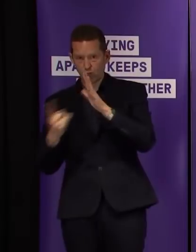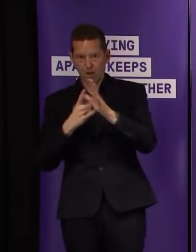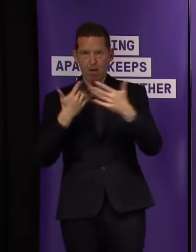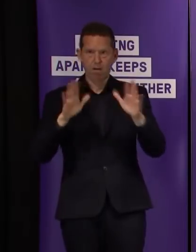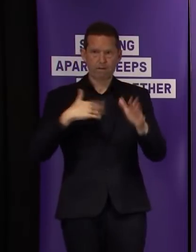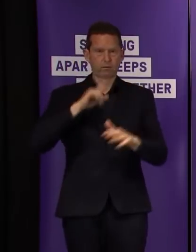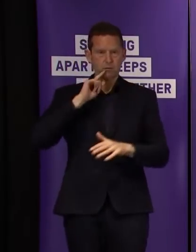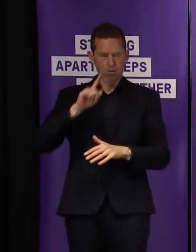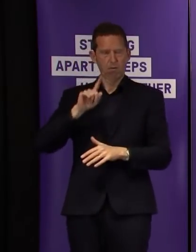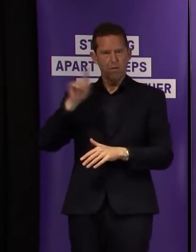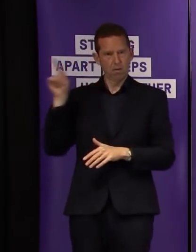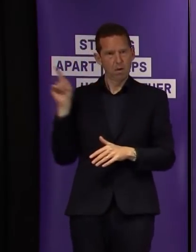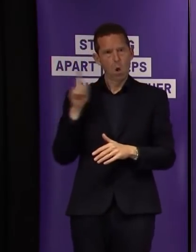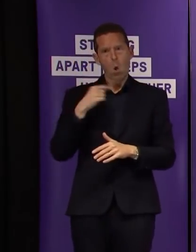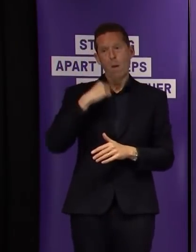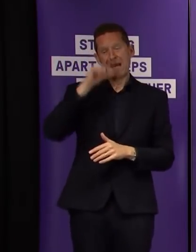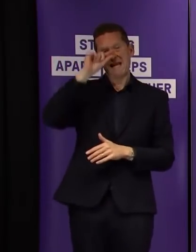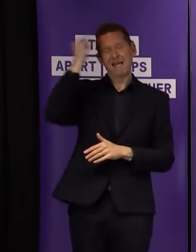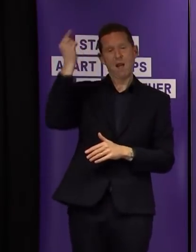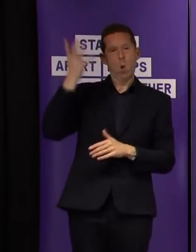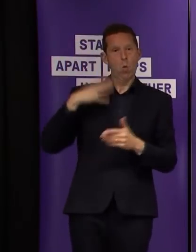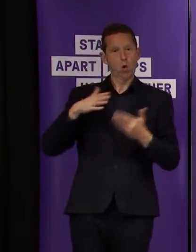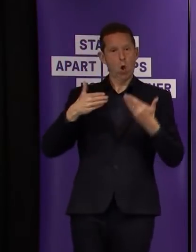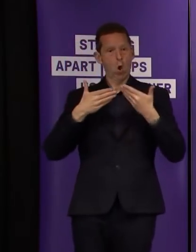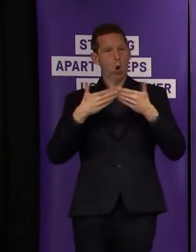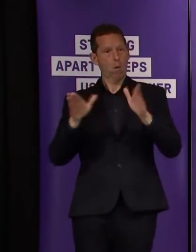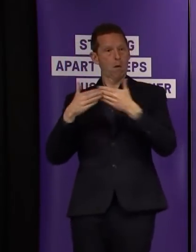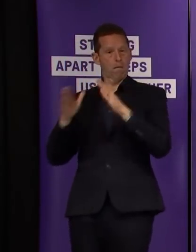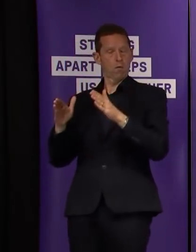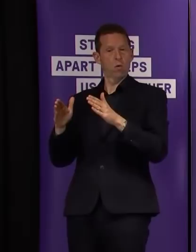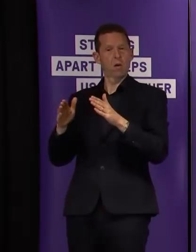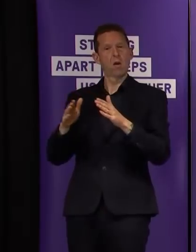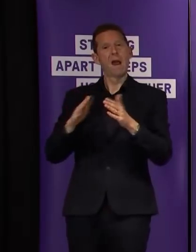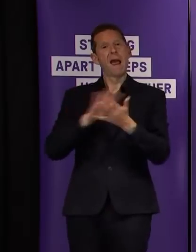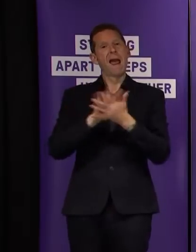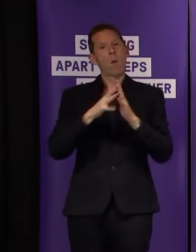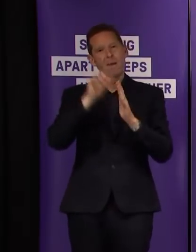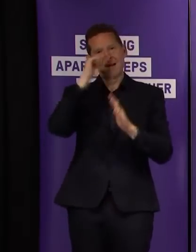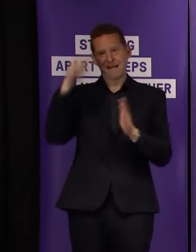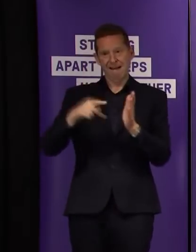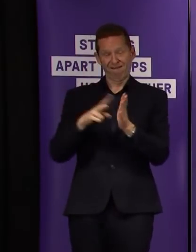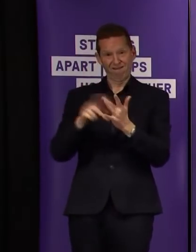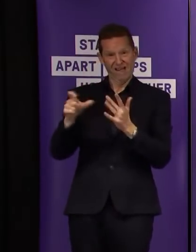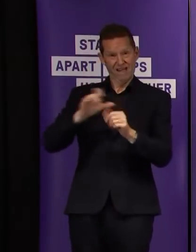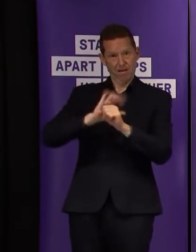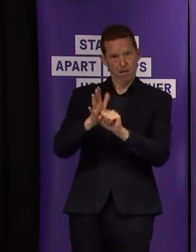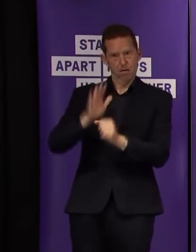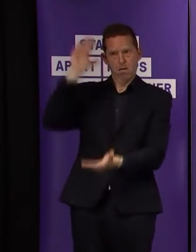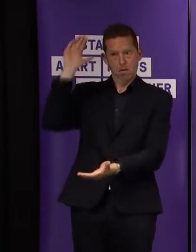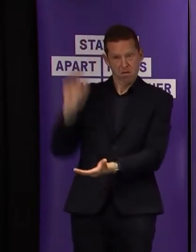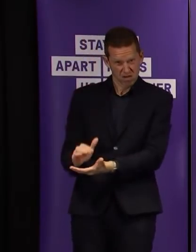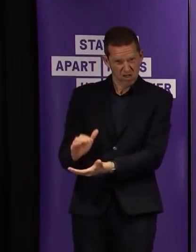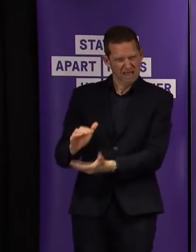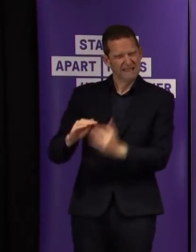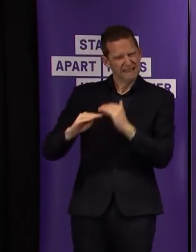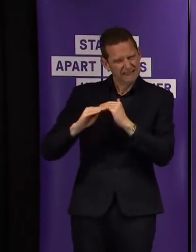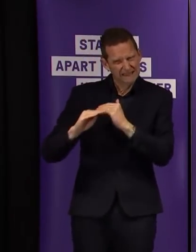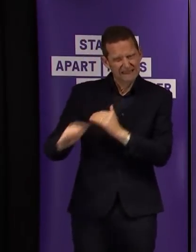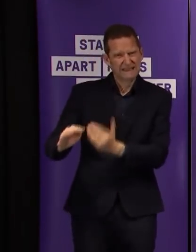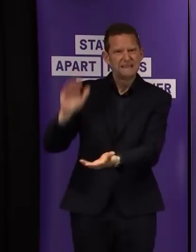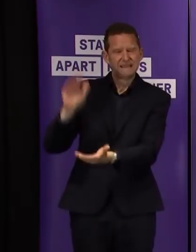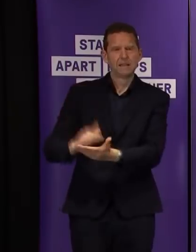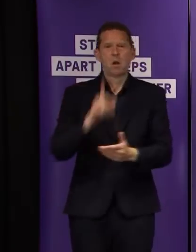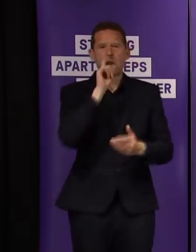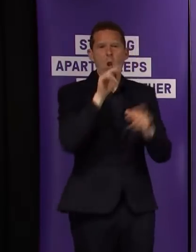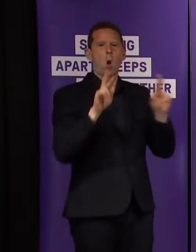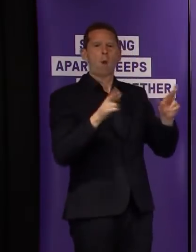our greatest contribution to getting borders open is to get our numbers down as fast as we can and keep them down. So, you know,